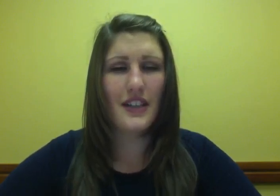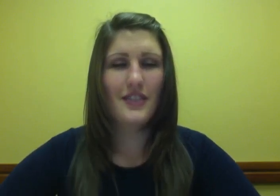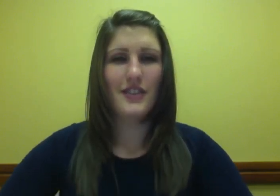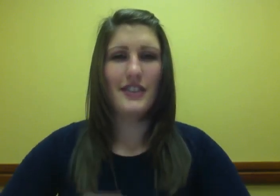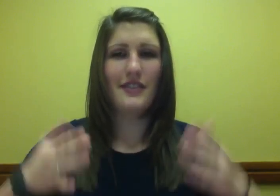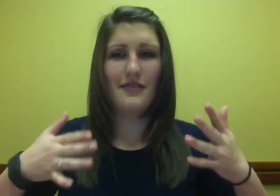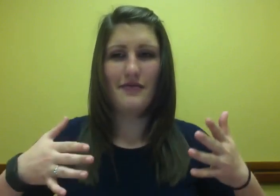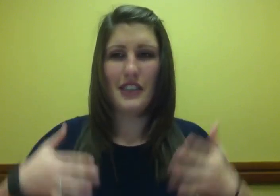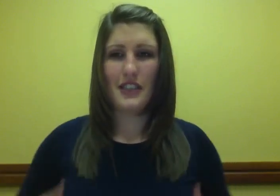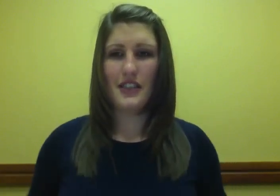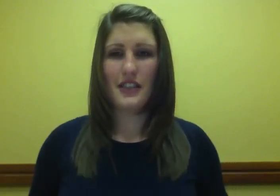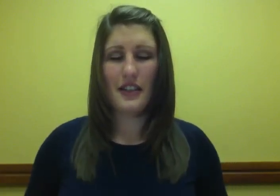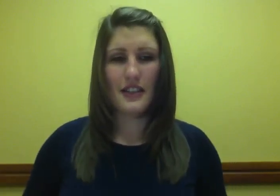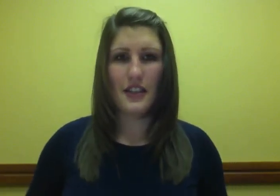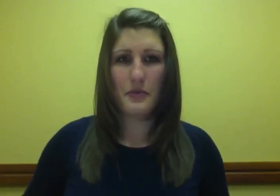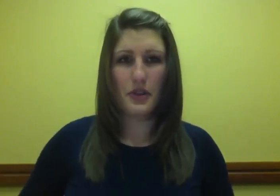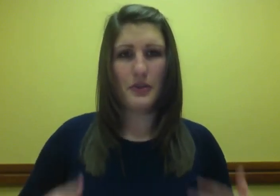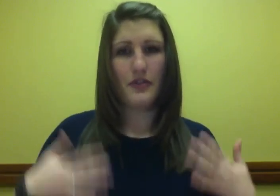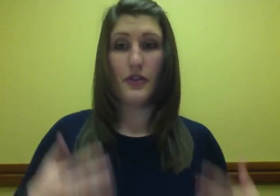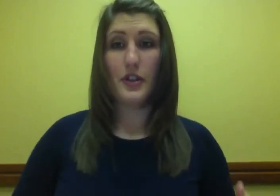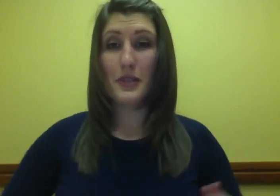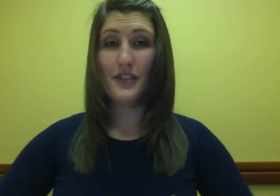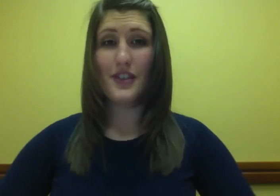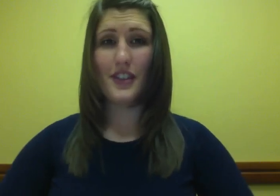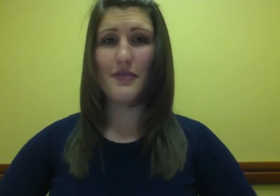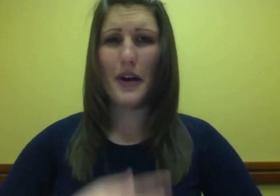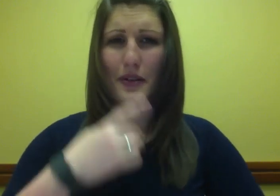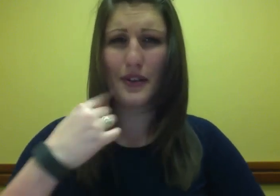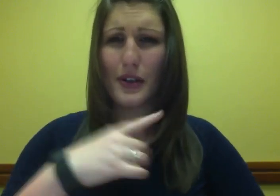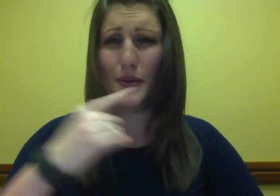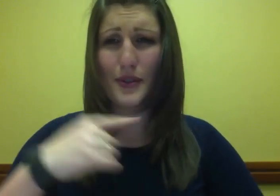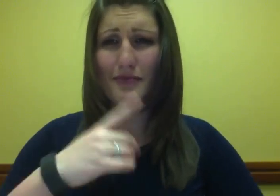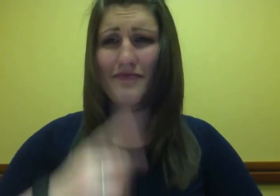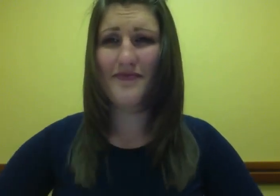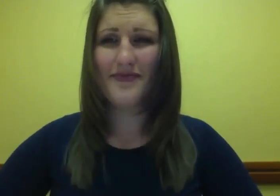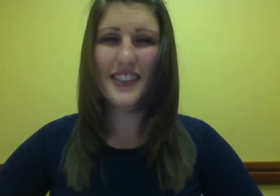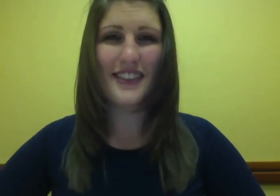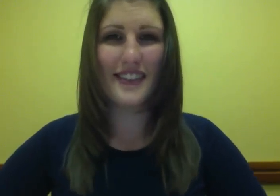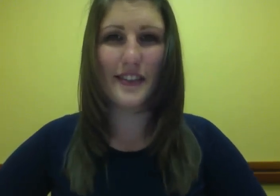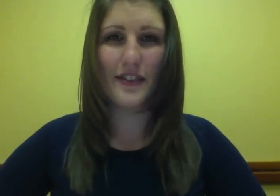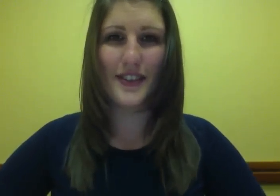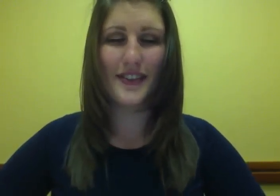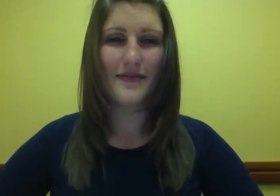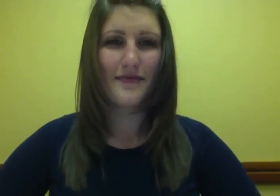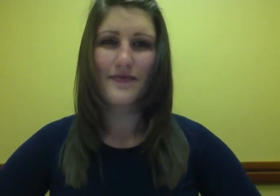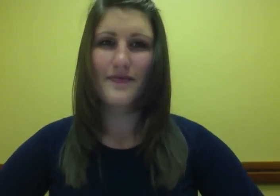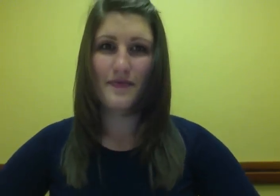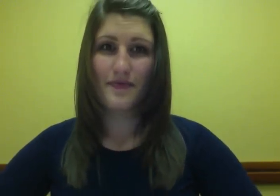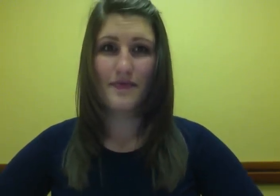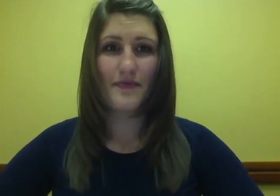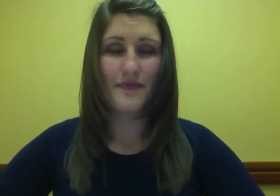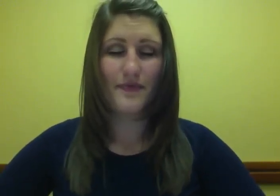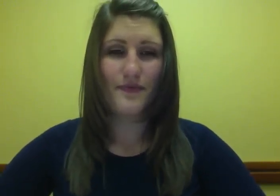She did this as in, I'm assuming, fur, but she kind of mouthed clothes. It's confusing. Earlier you